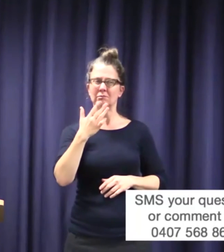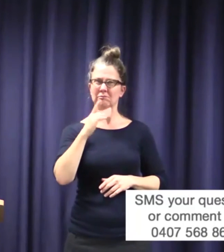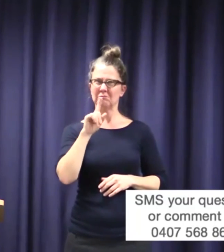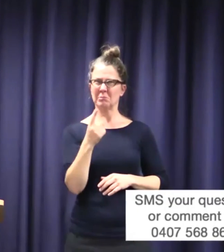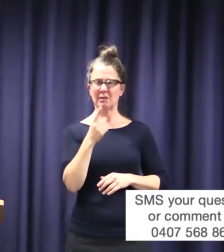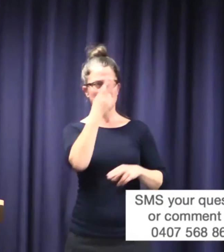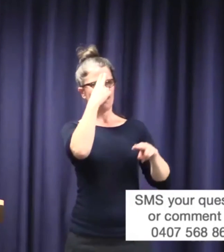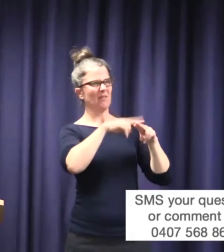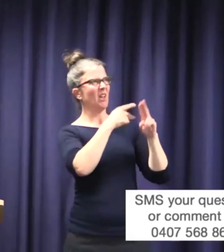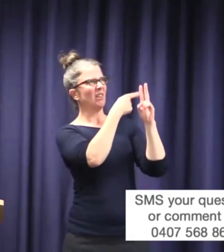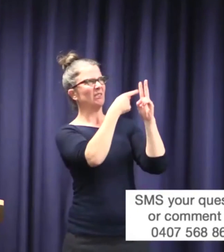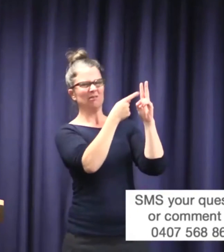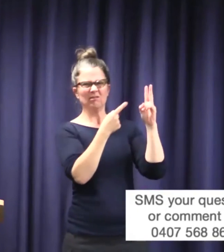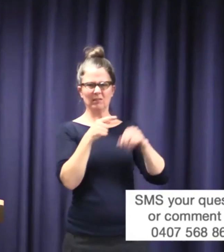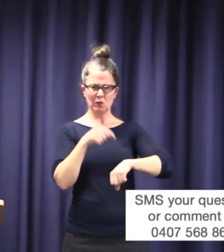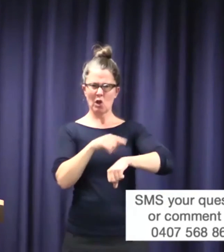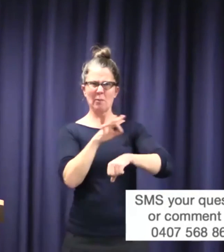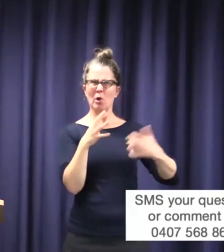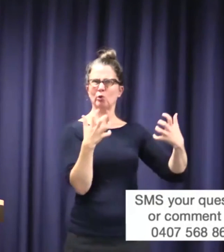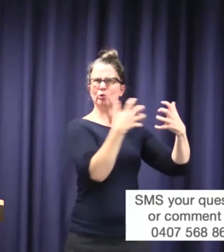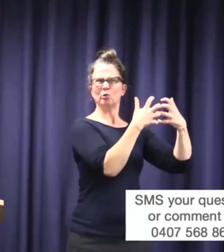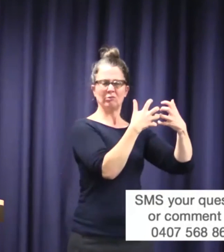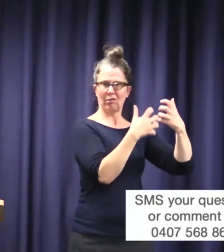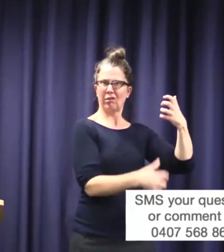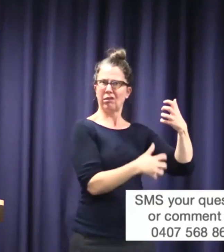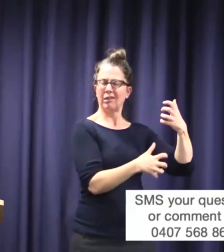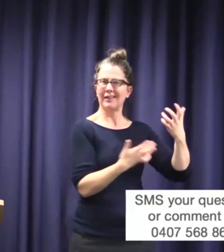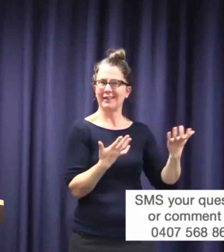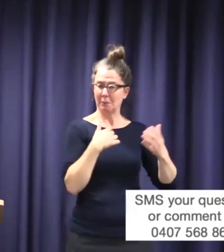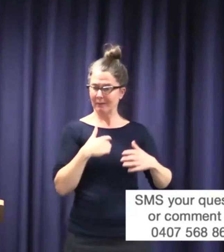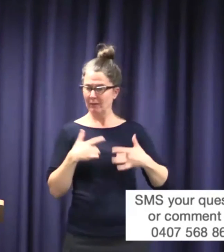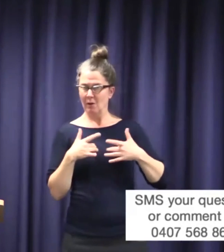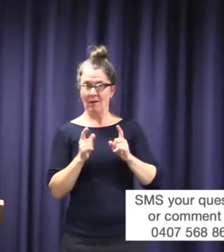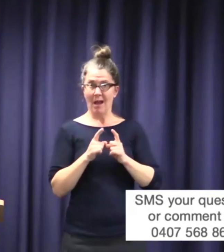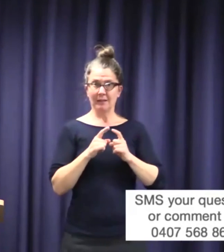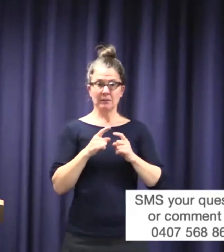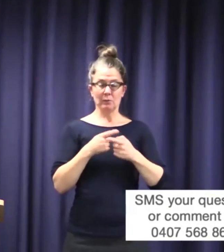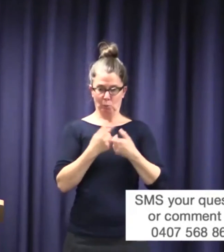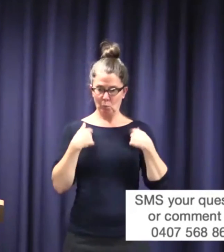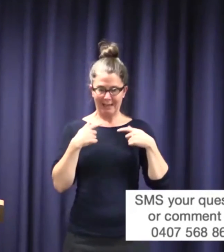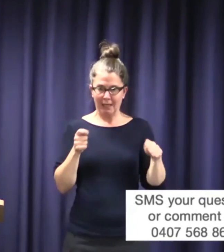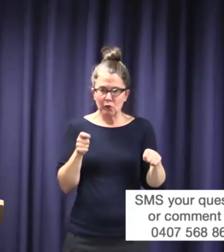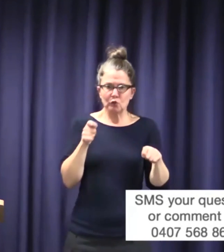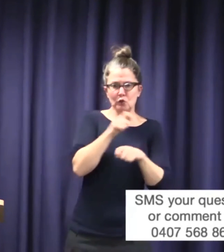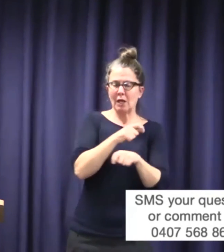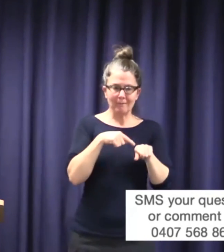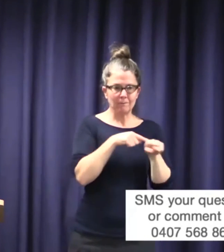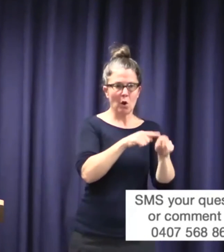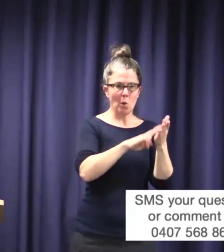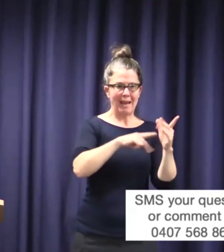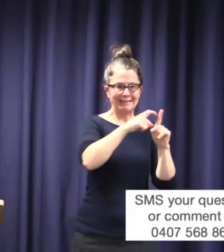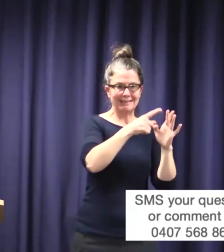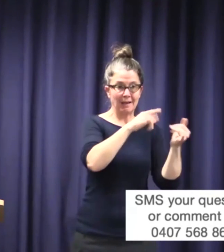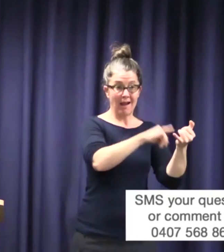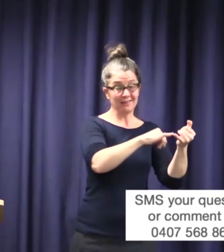in any of that time. I have a feeling that as we transition over to the NDIS, funding to